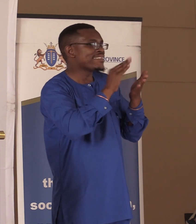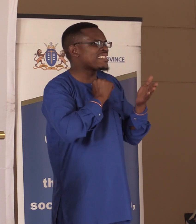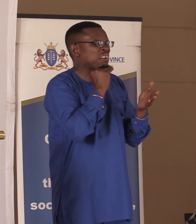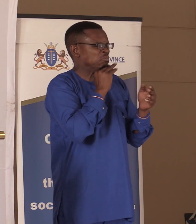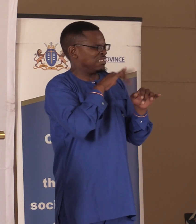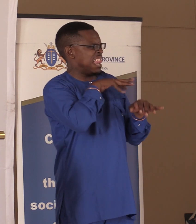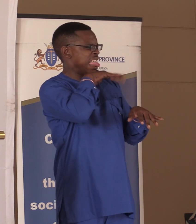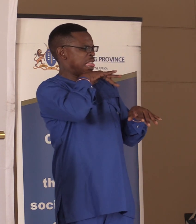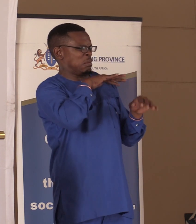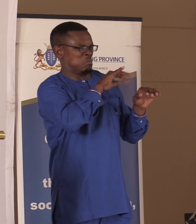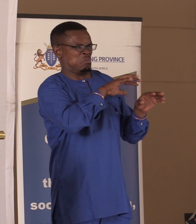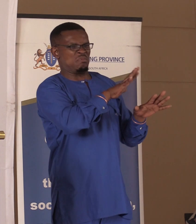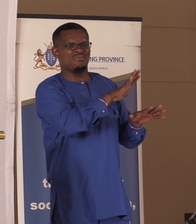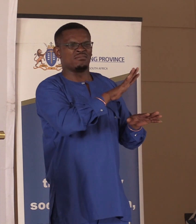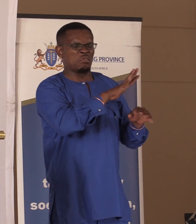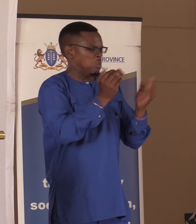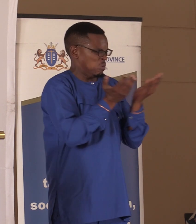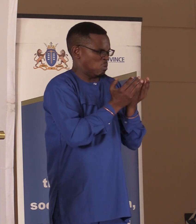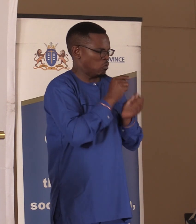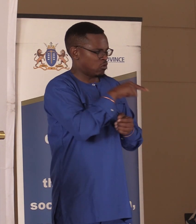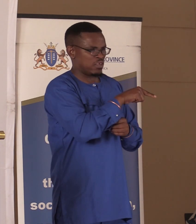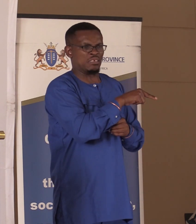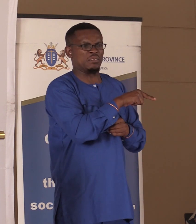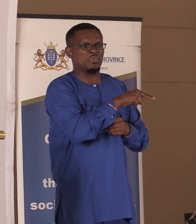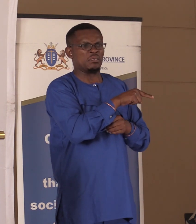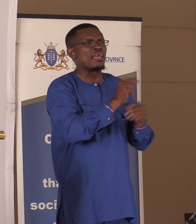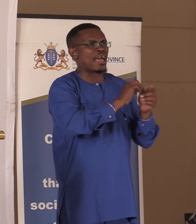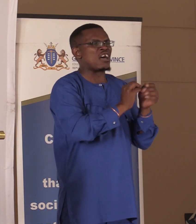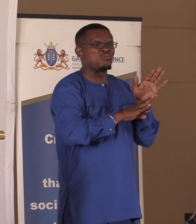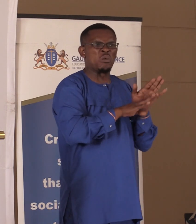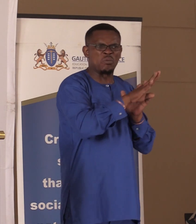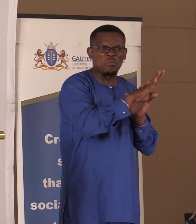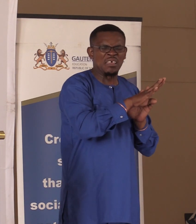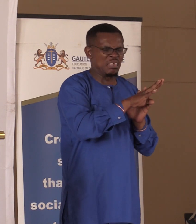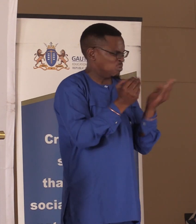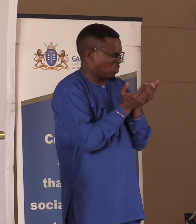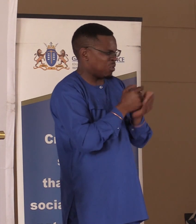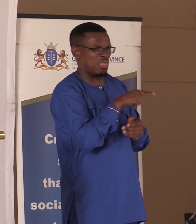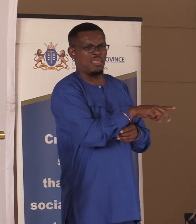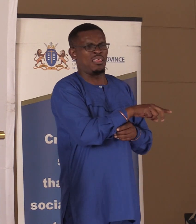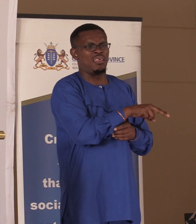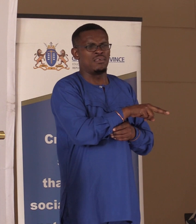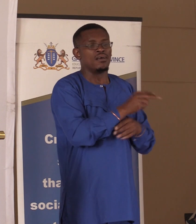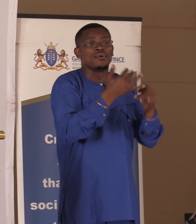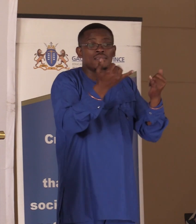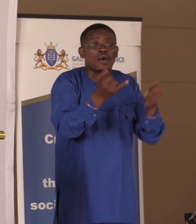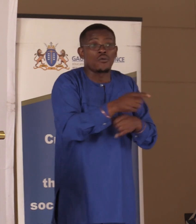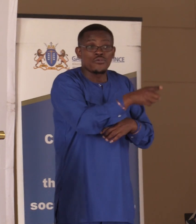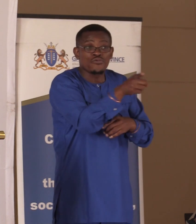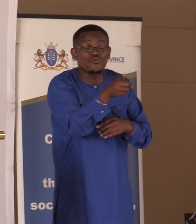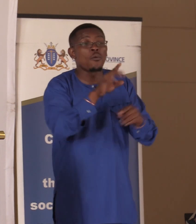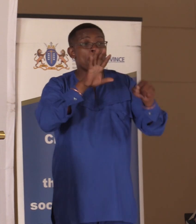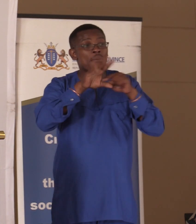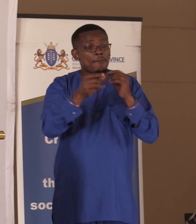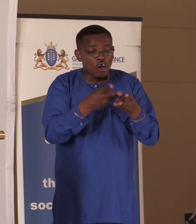damn. This is a school of innovation. This is a school of innovation. Now, you have to